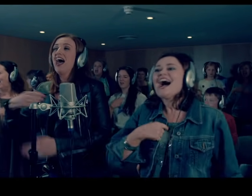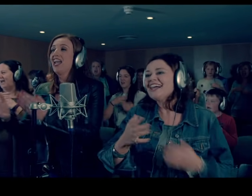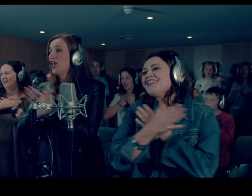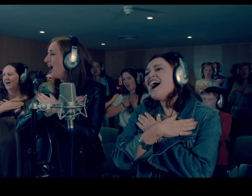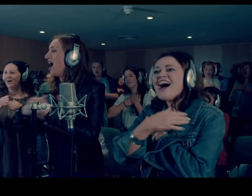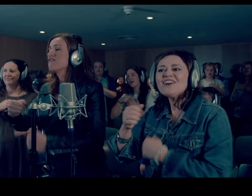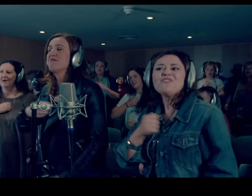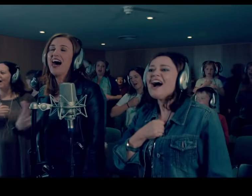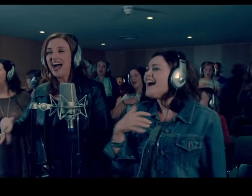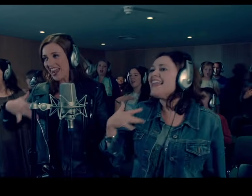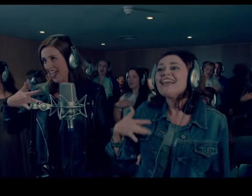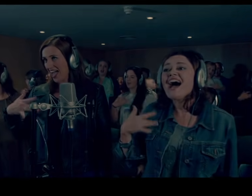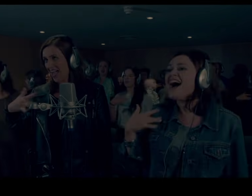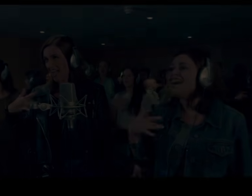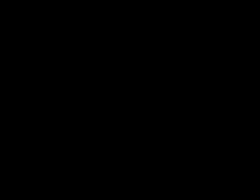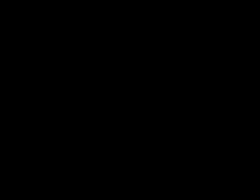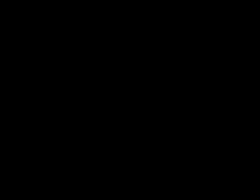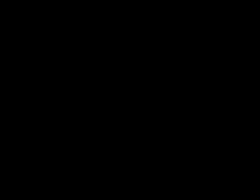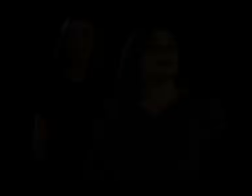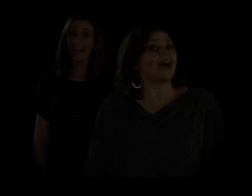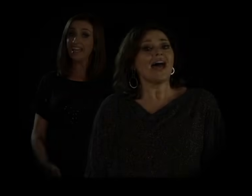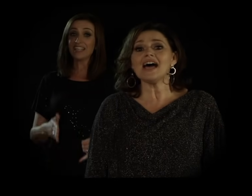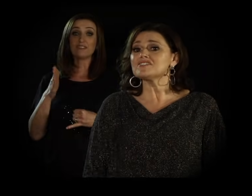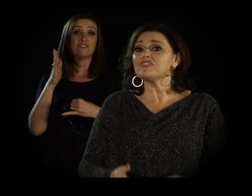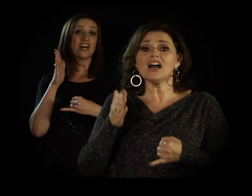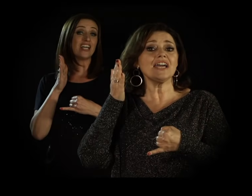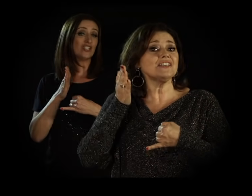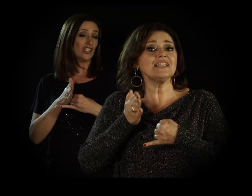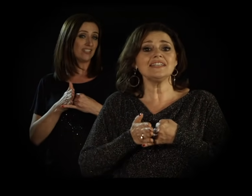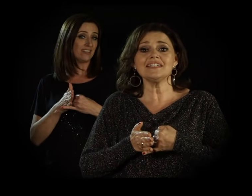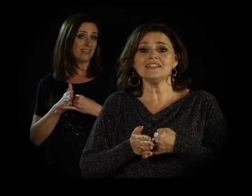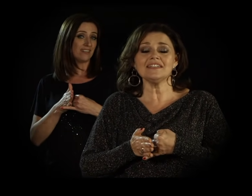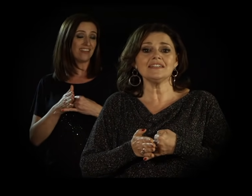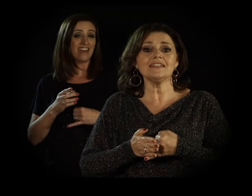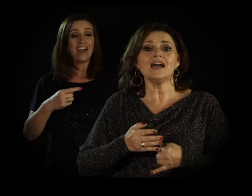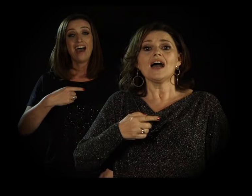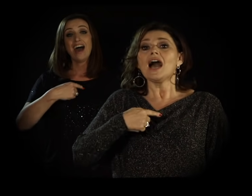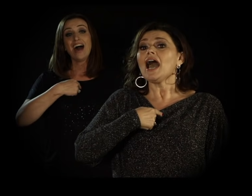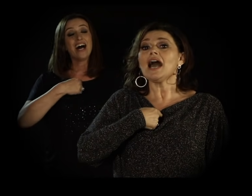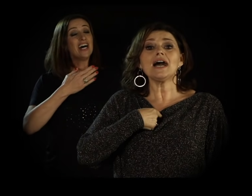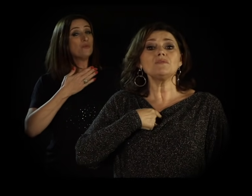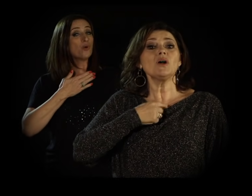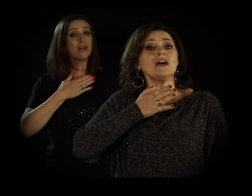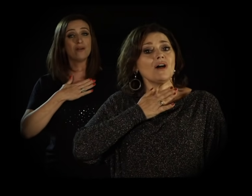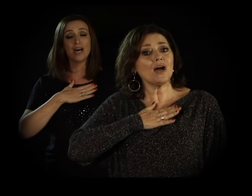I love my life And finally, I'm where I